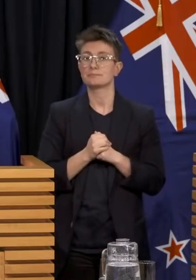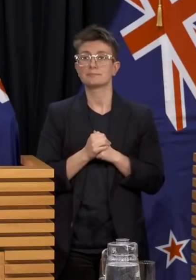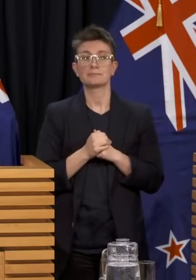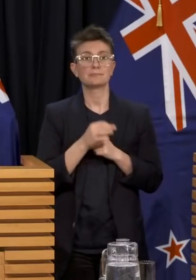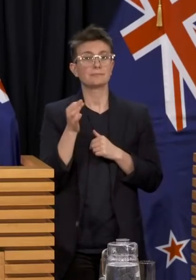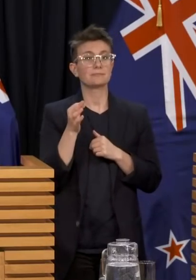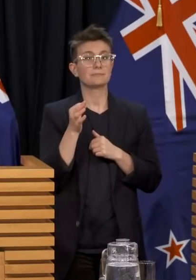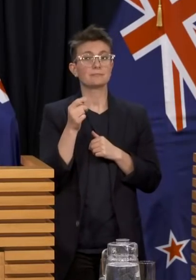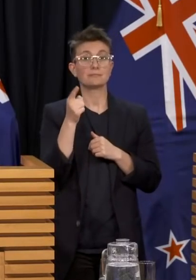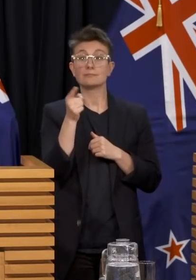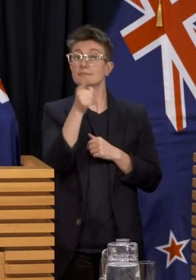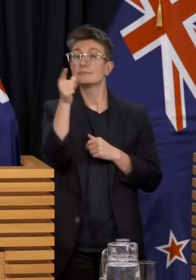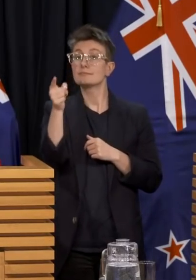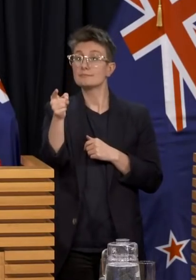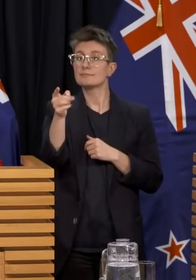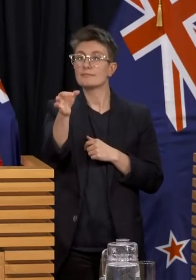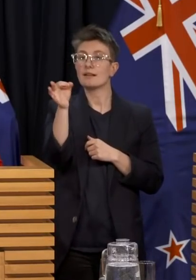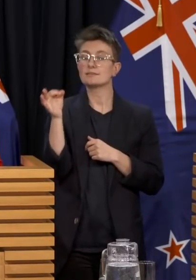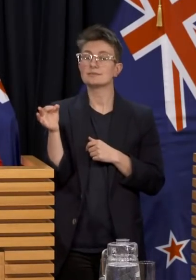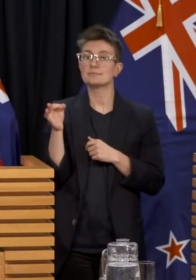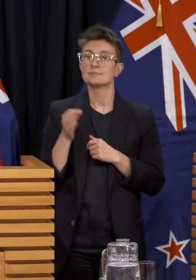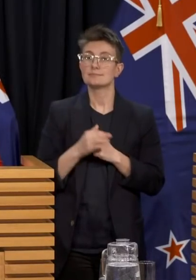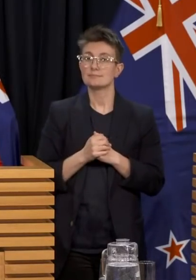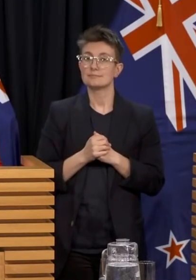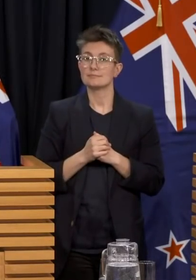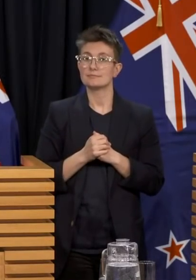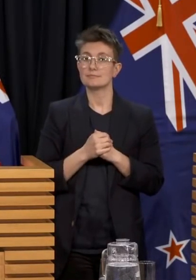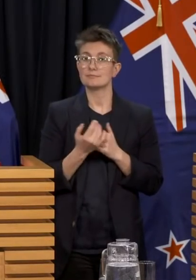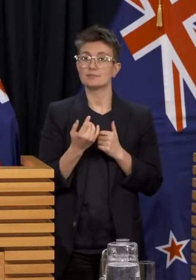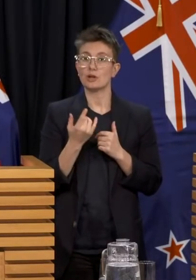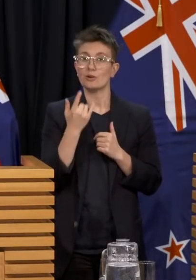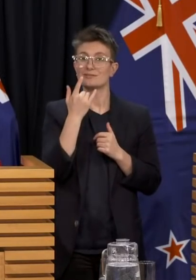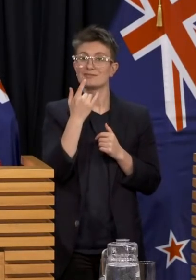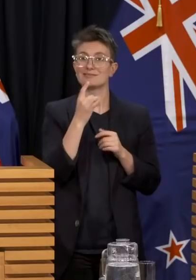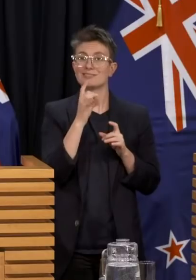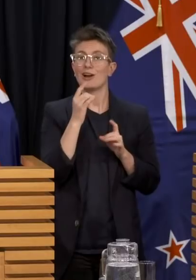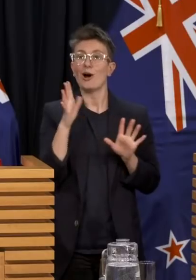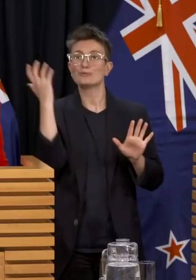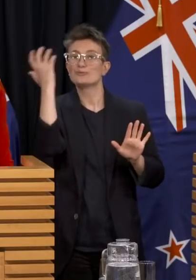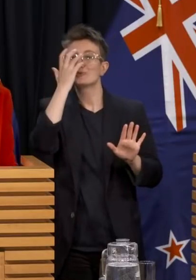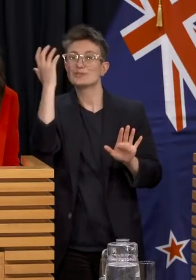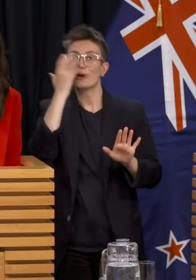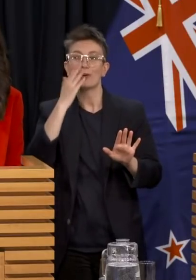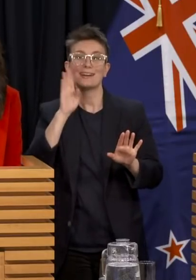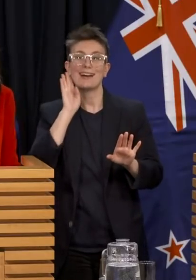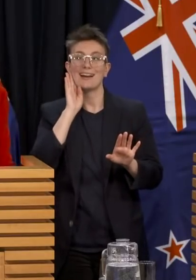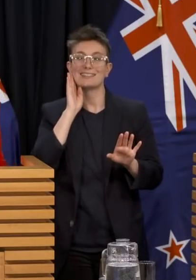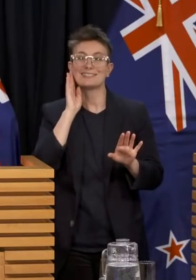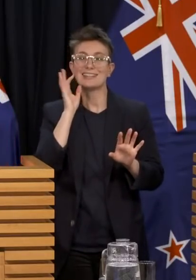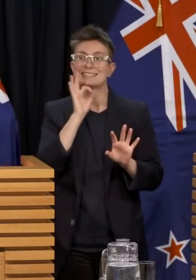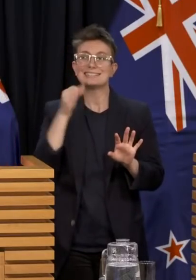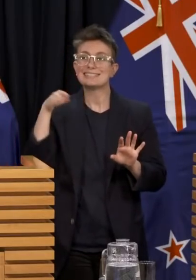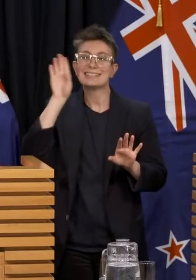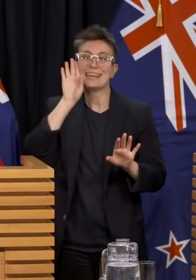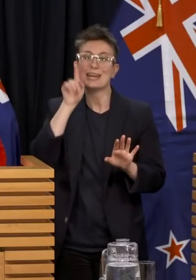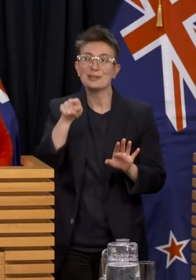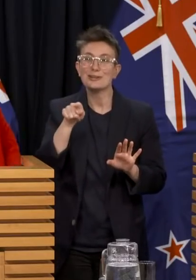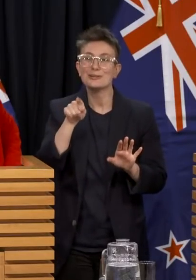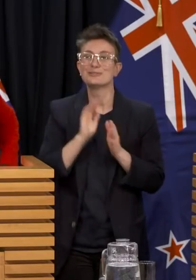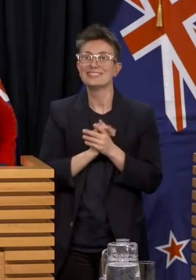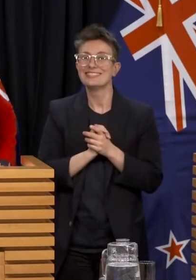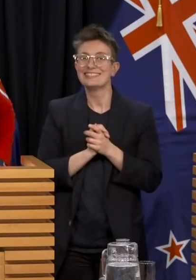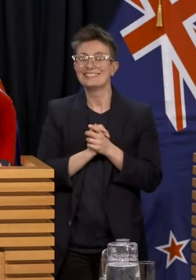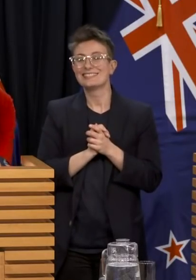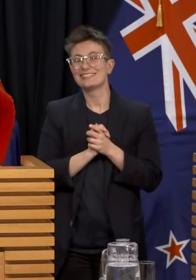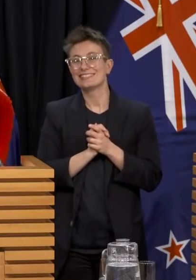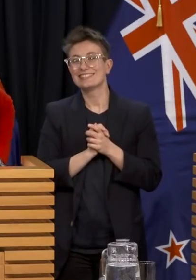I'll come back to Jackson. Prime Minister, just back on the Trans-Tasman. Oh, sorry, Barry. It's a rare thing that I don't hear you, but Jackson, and then I'll come to you, Barry. First.